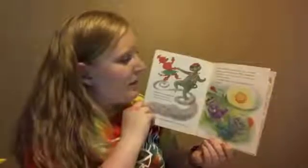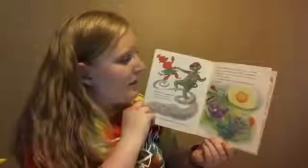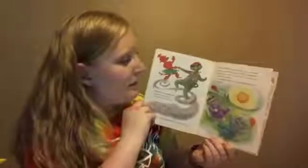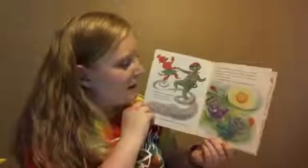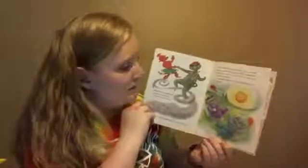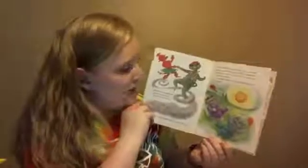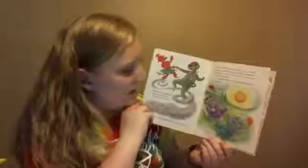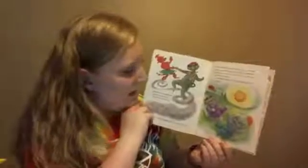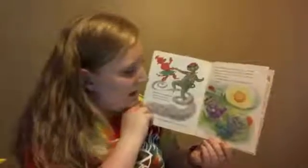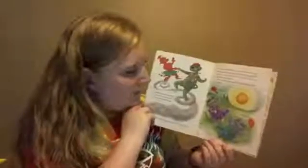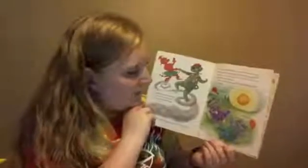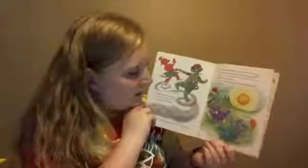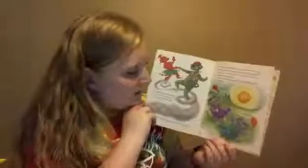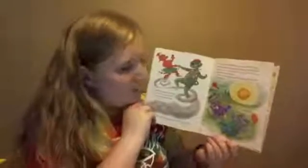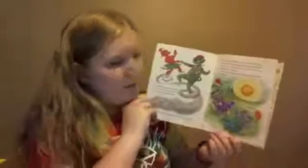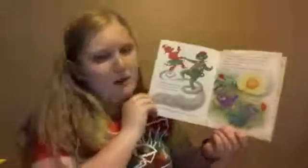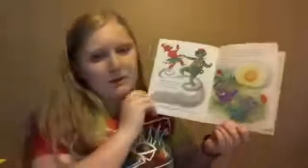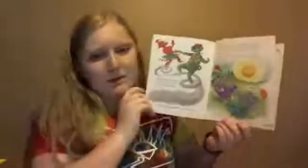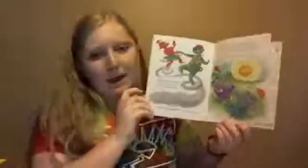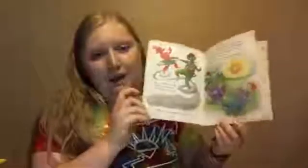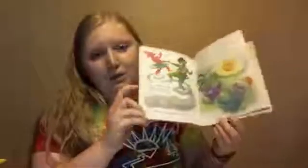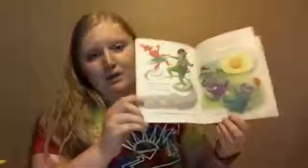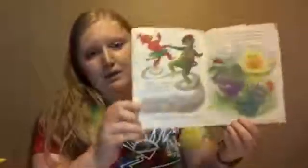and pouncing. Pounce, pounce, pounce.